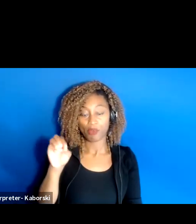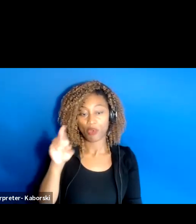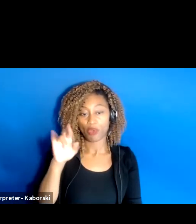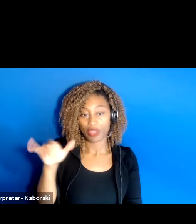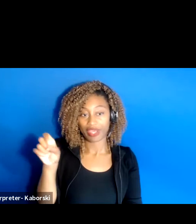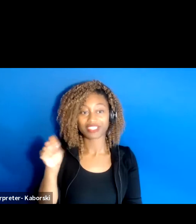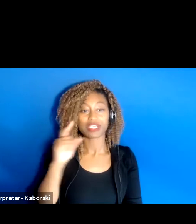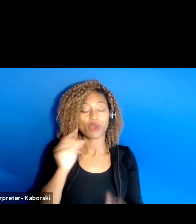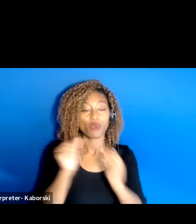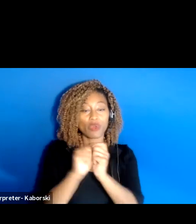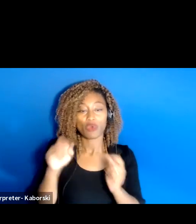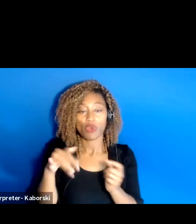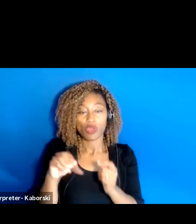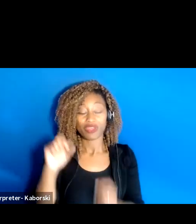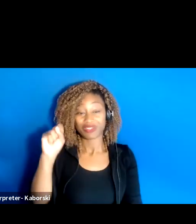Independent Living Council.